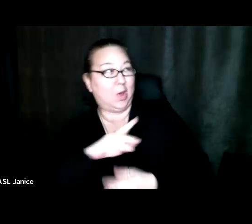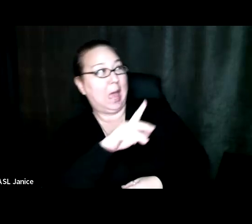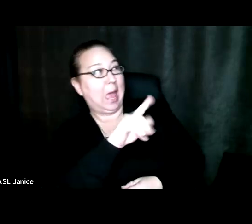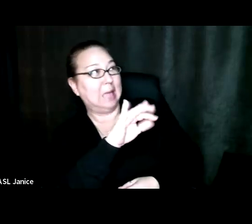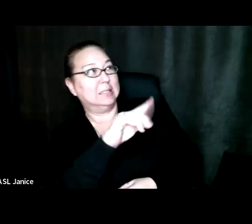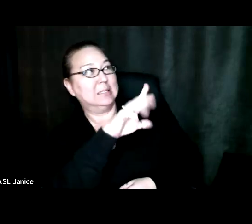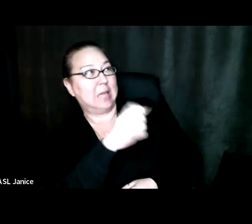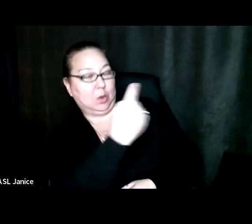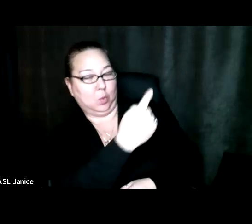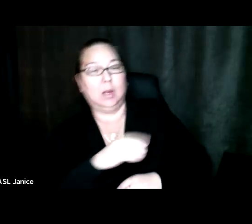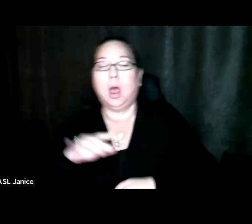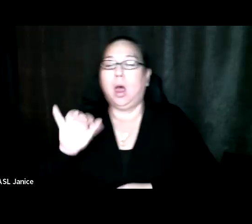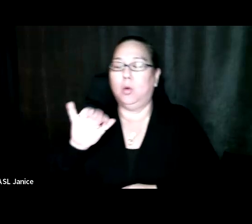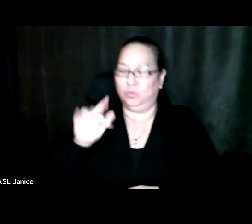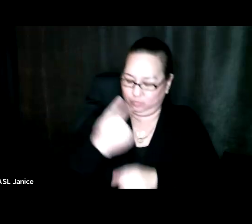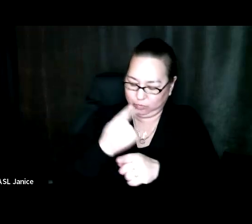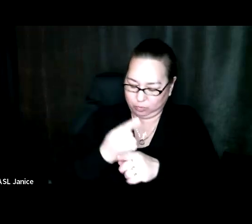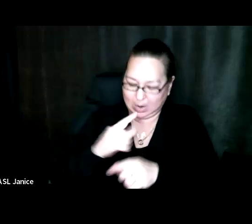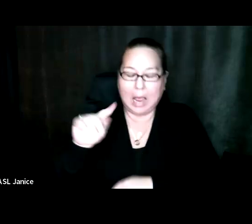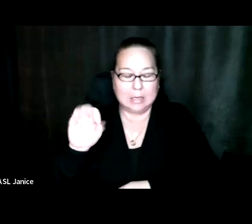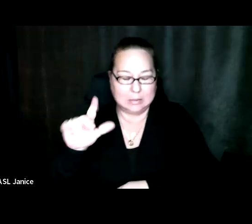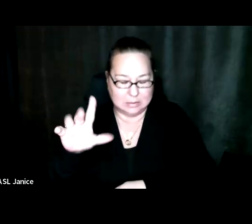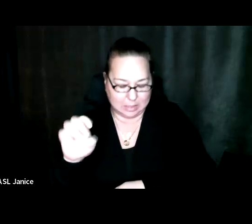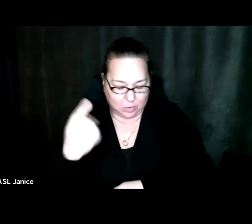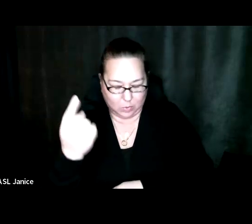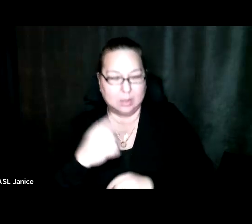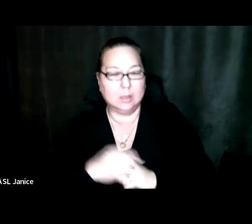schools. And so we